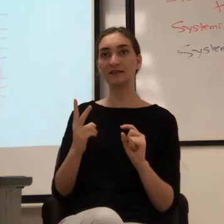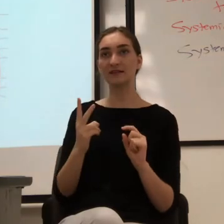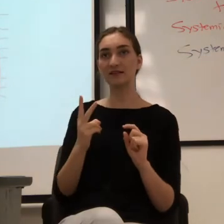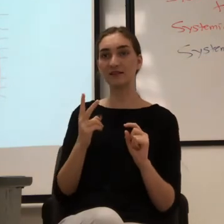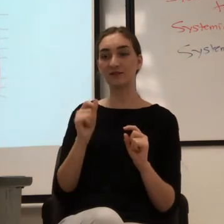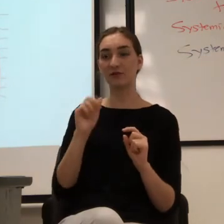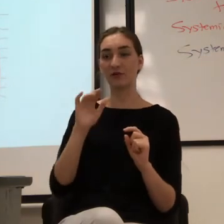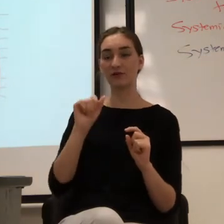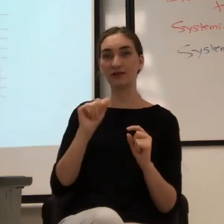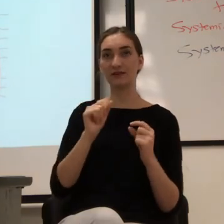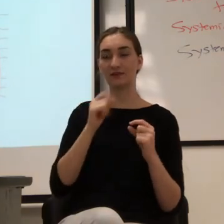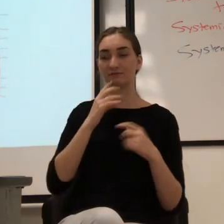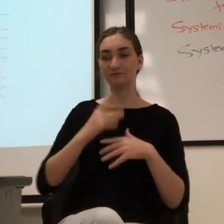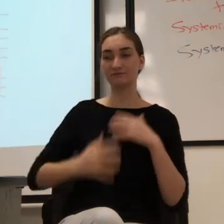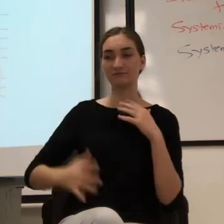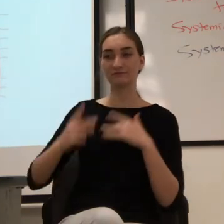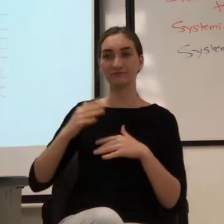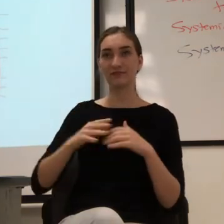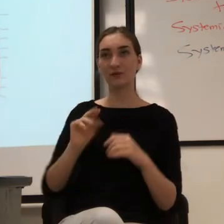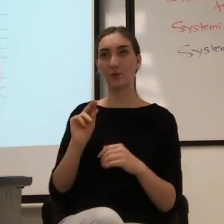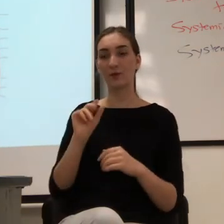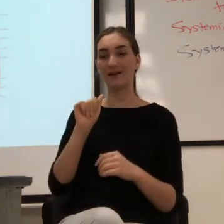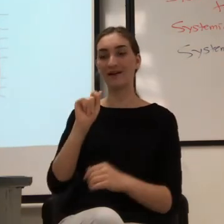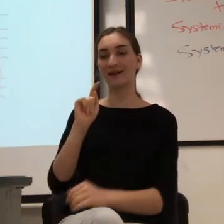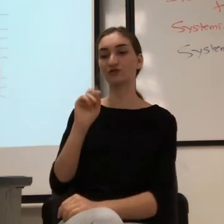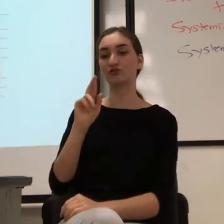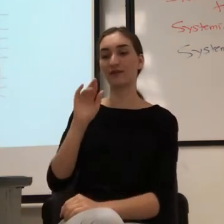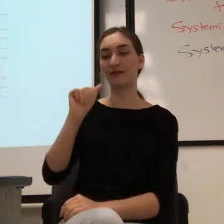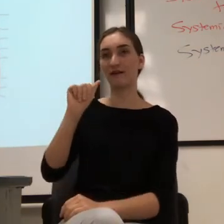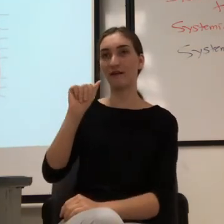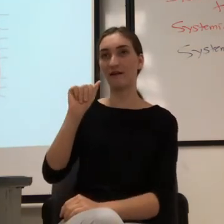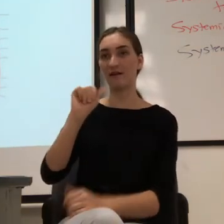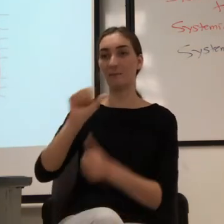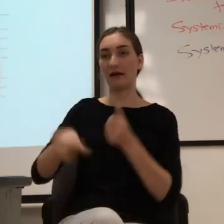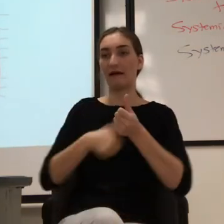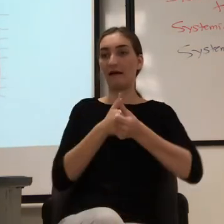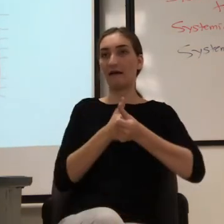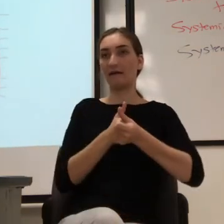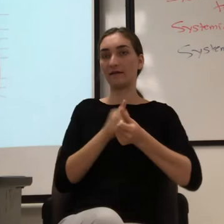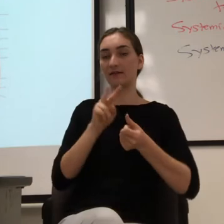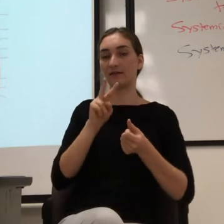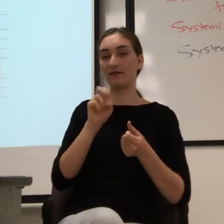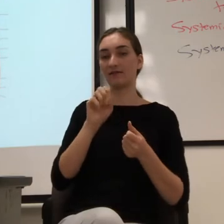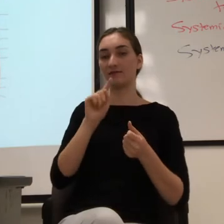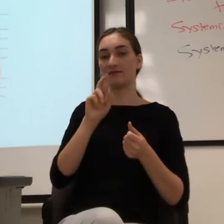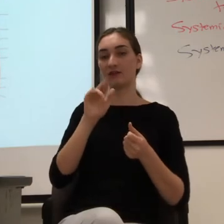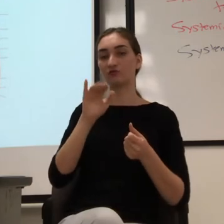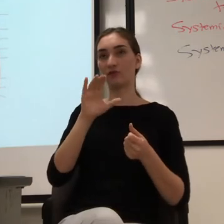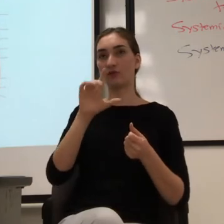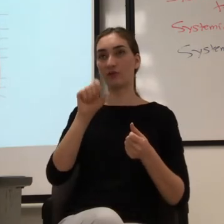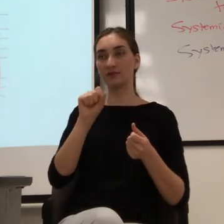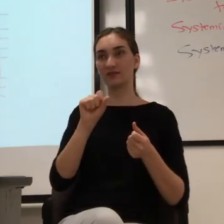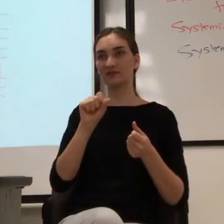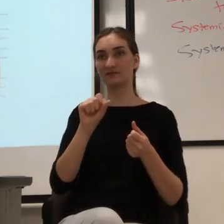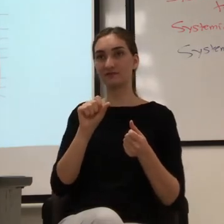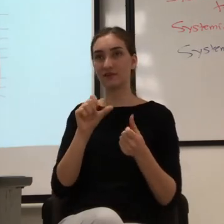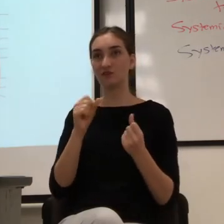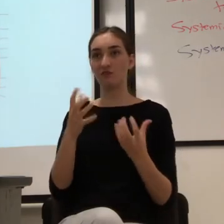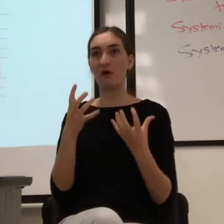flows down into them, but that's not true. The atria are actually behind the ventricles. This is where I want to use the